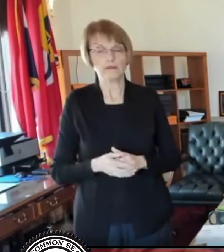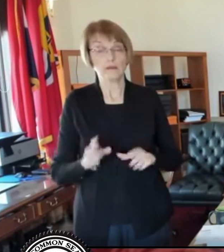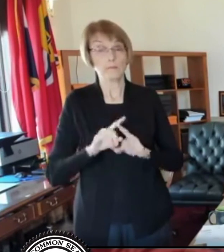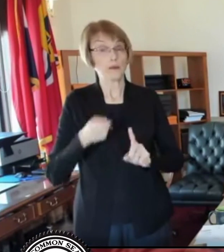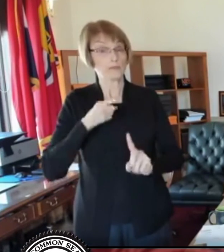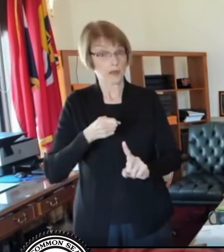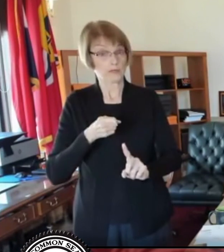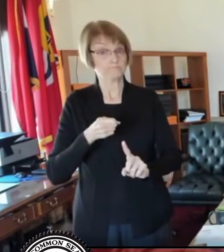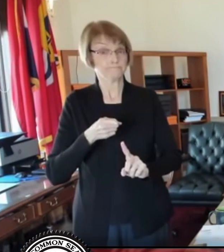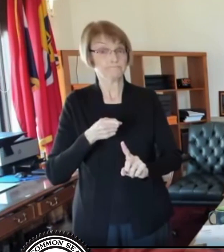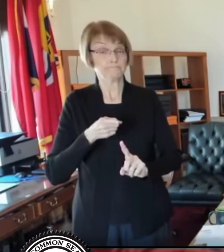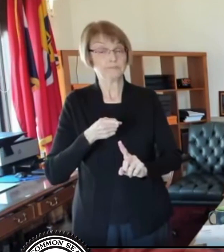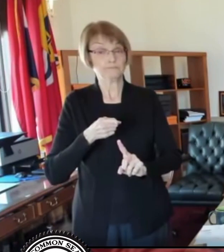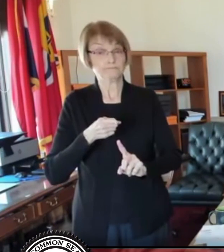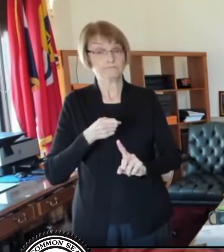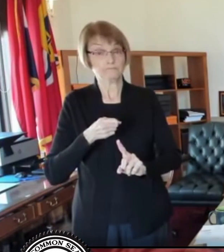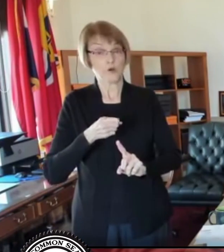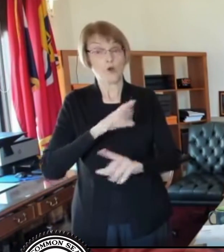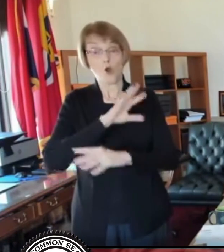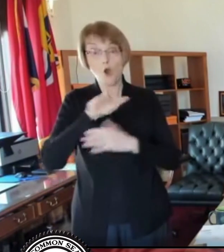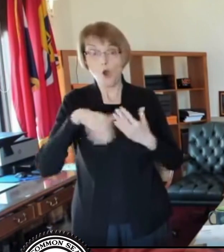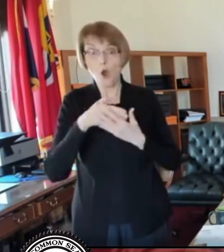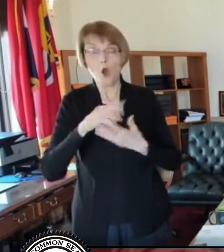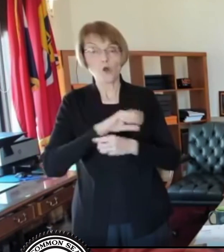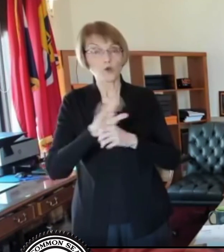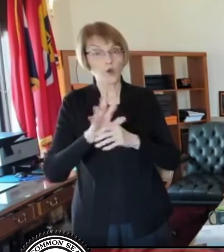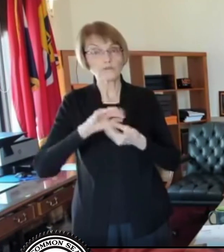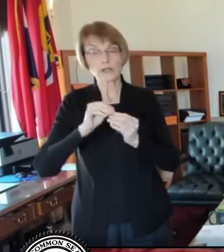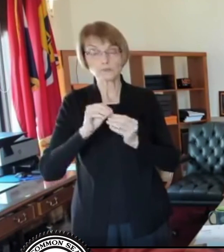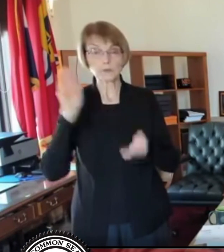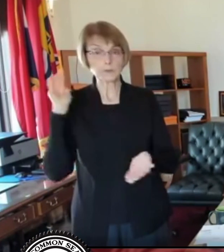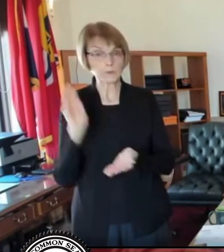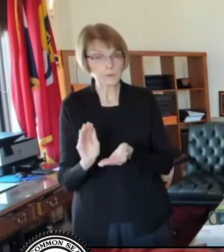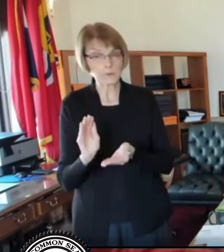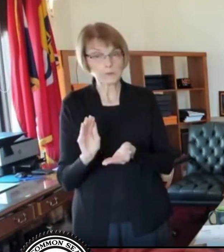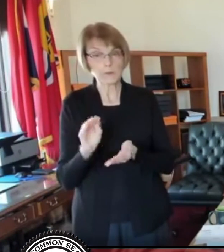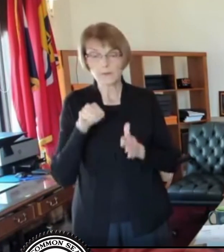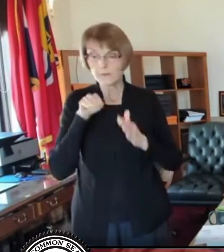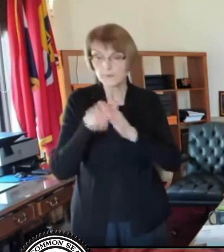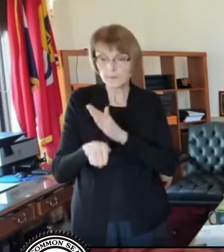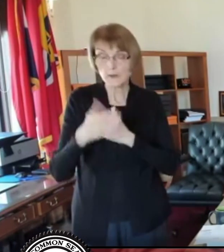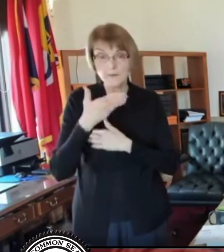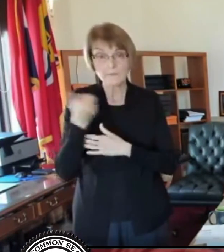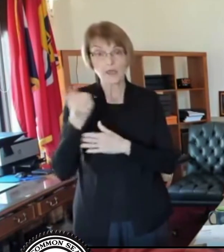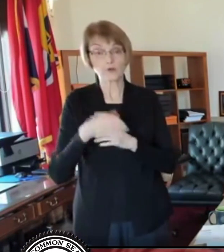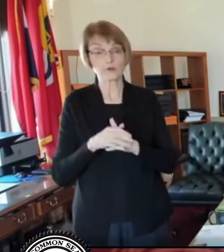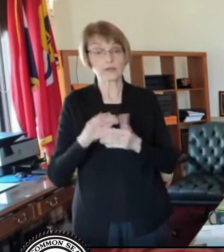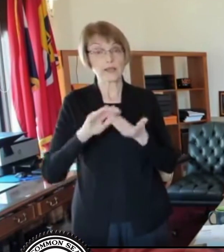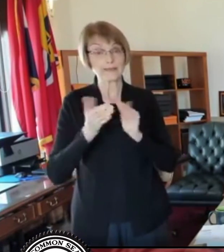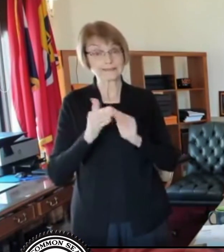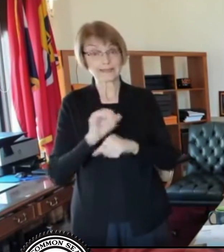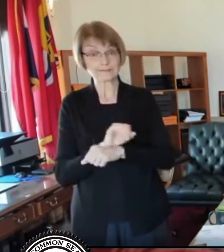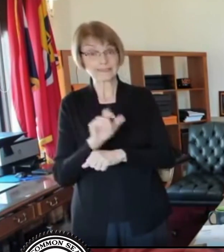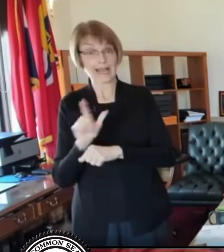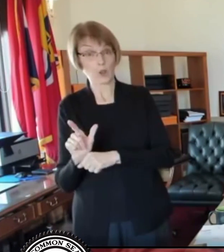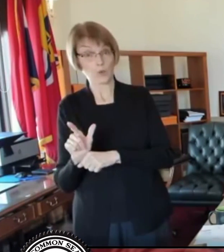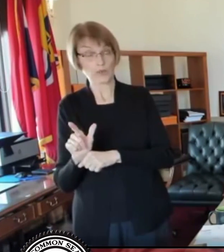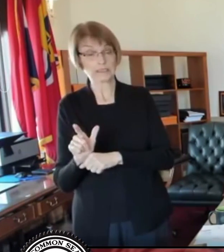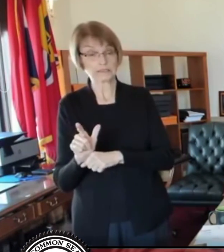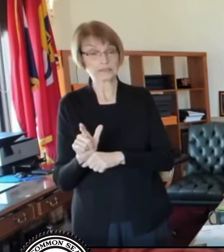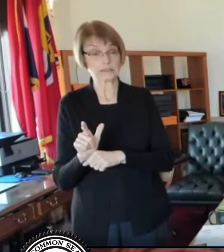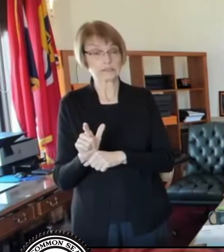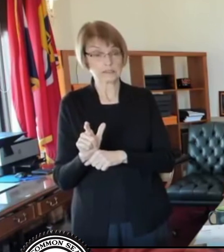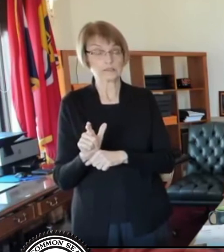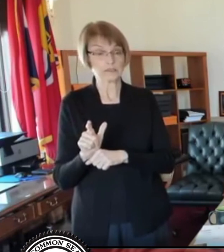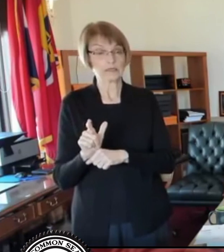line, all of the numbers look good, look much better. The city of St. Louis is down